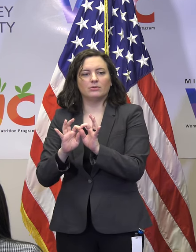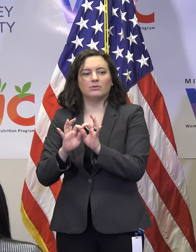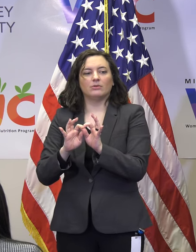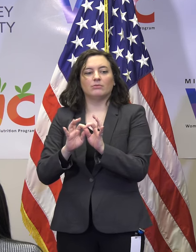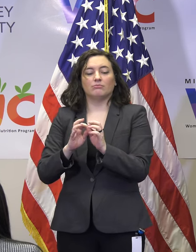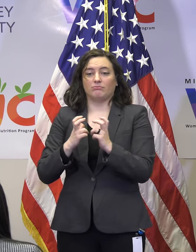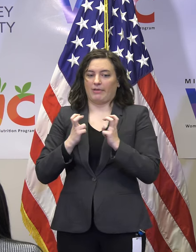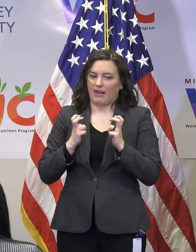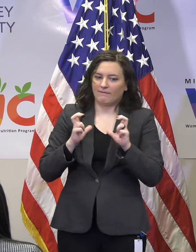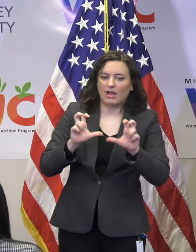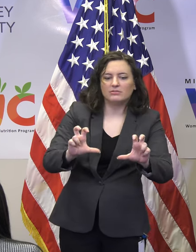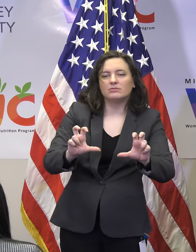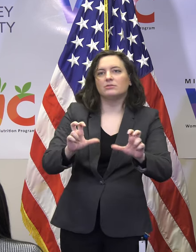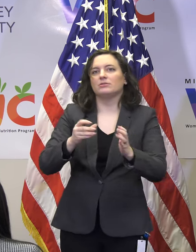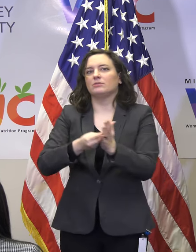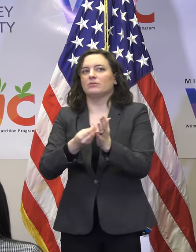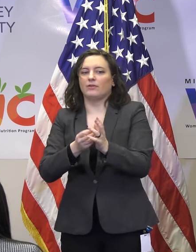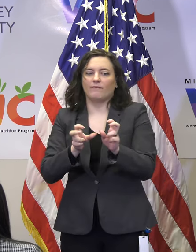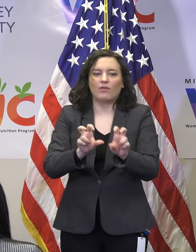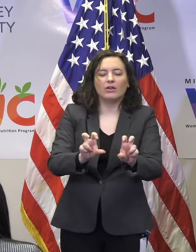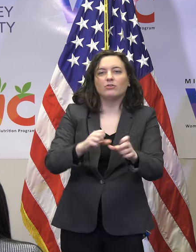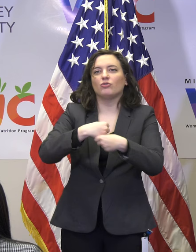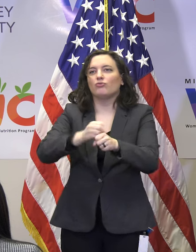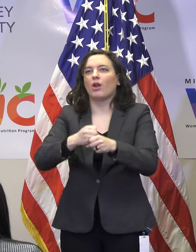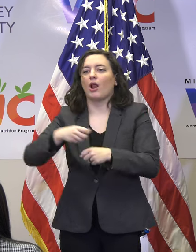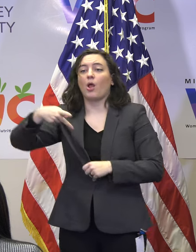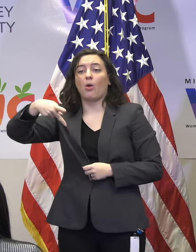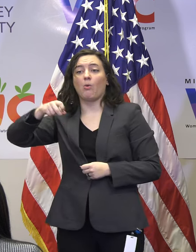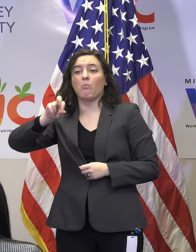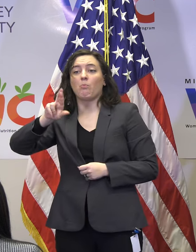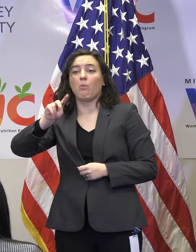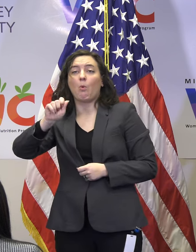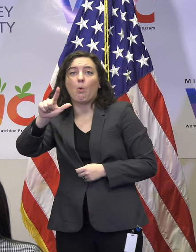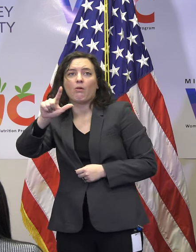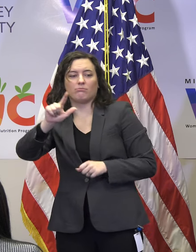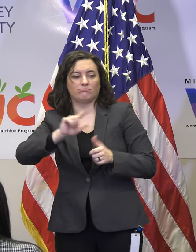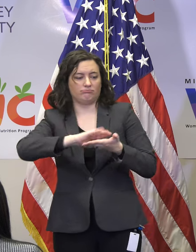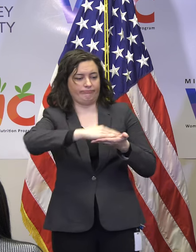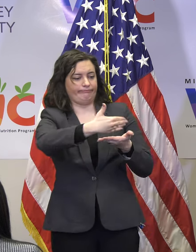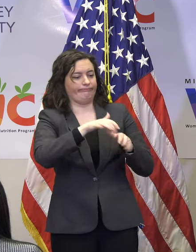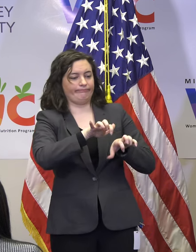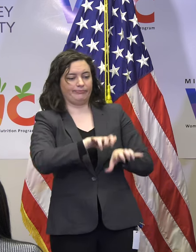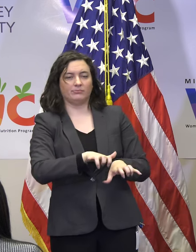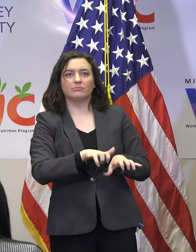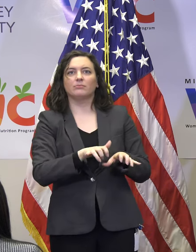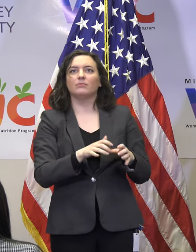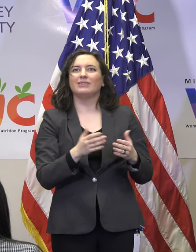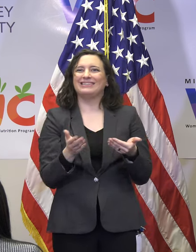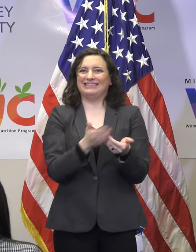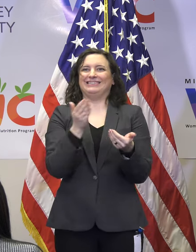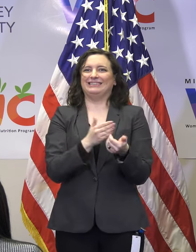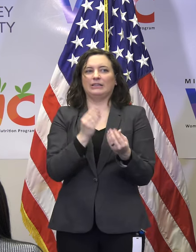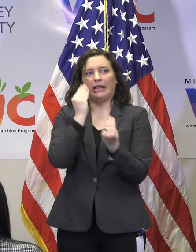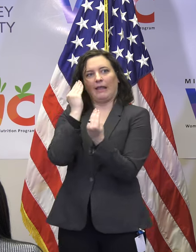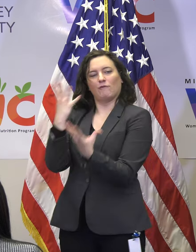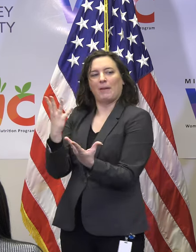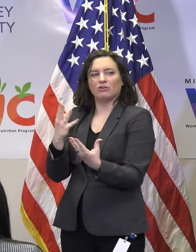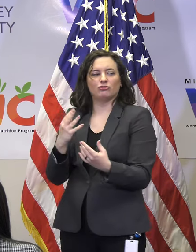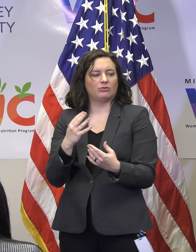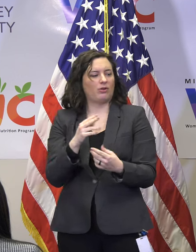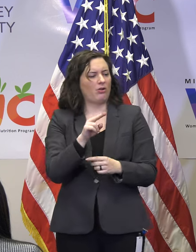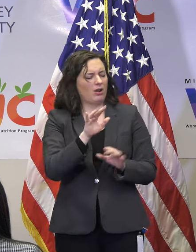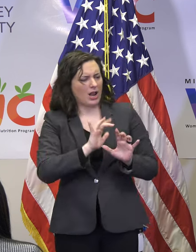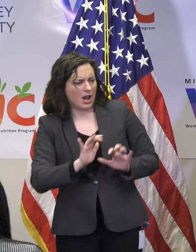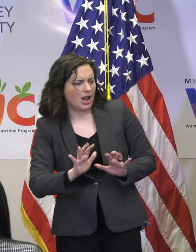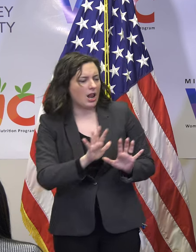we are with the modernization and creating a portal in which information can be more readily available to folks or easily obtainable, whether it's